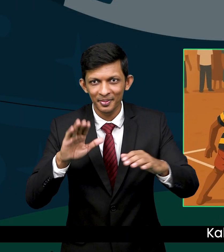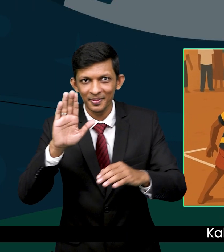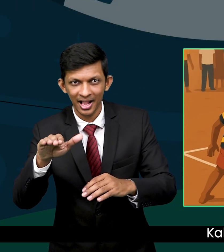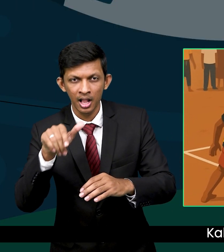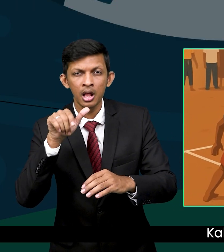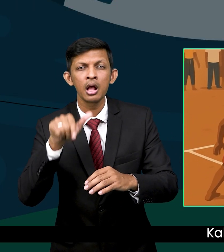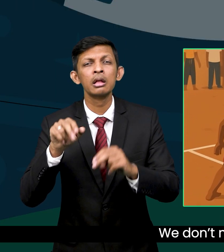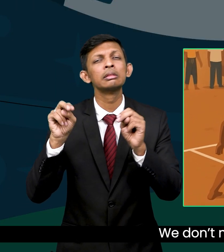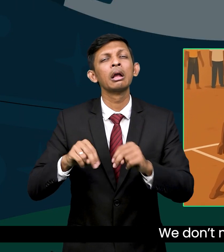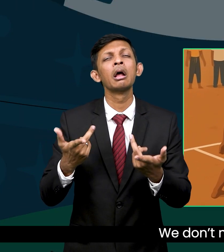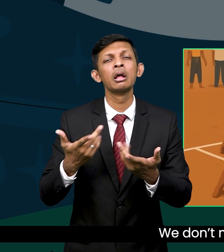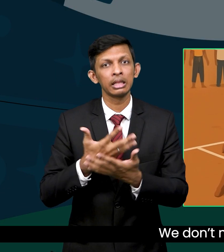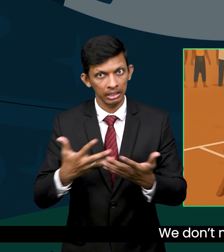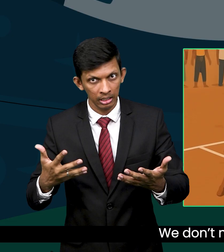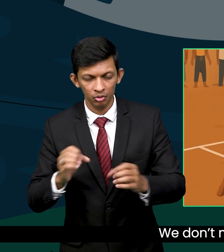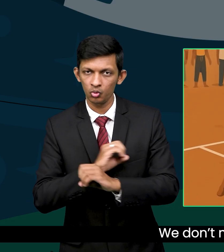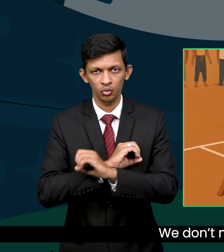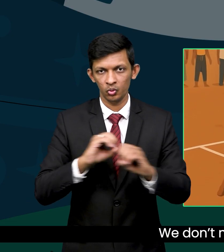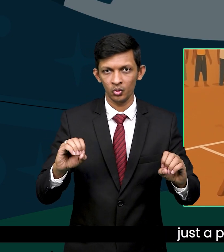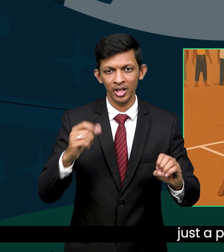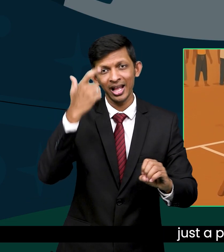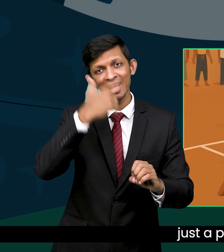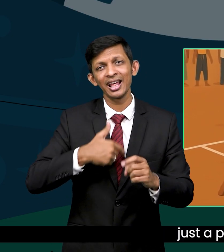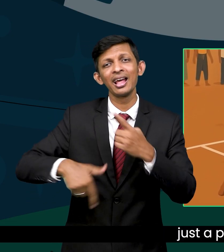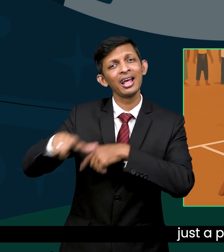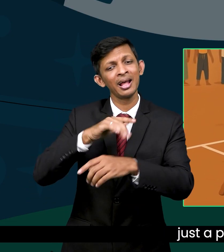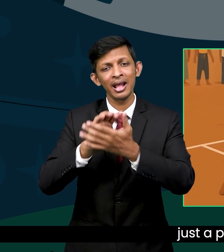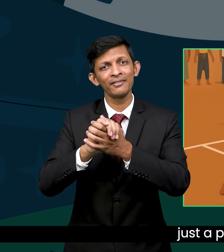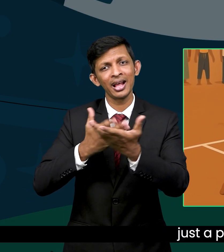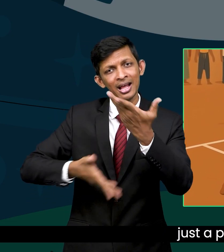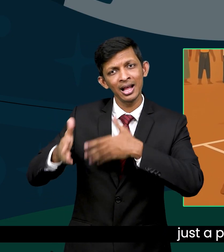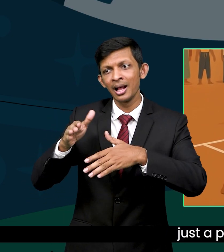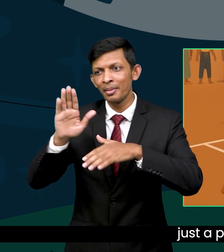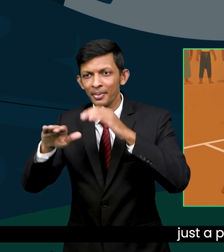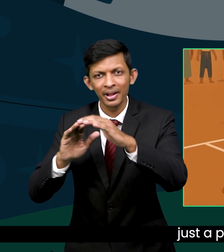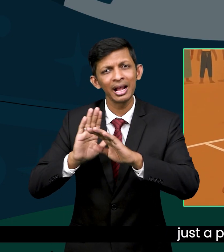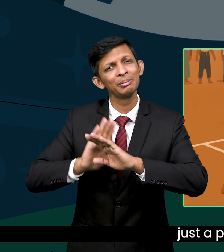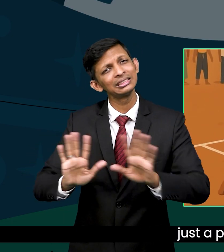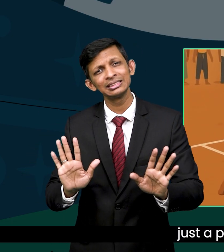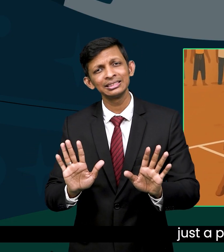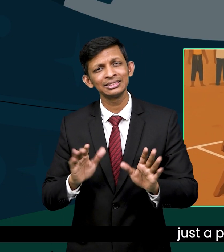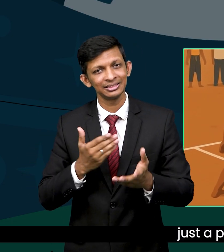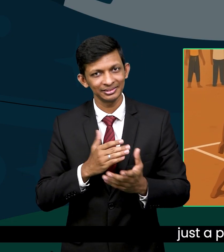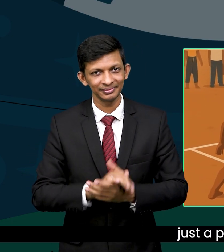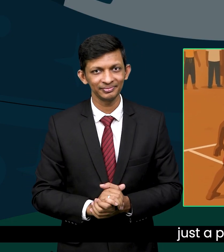Kabaddi. We don't need anything, just a playground.